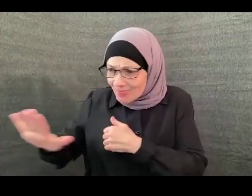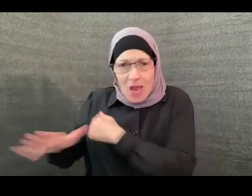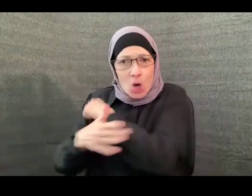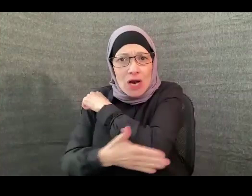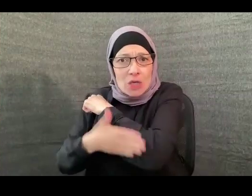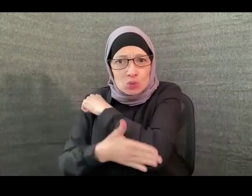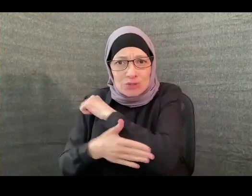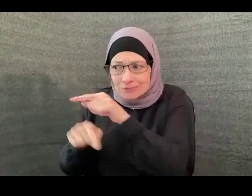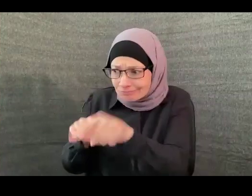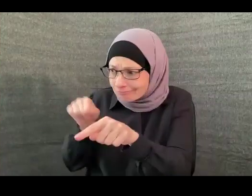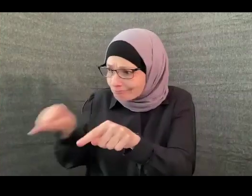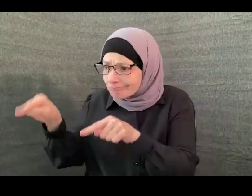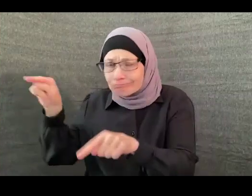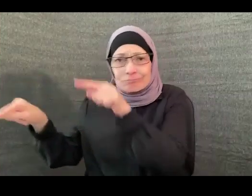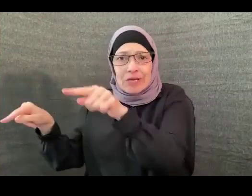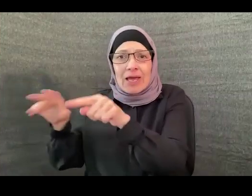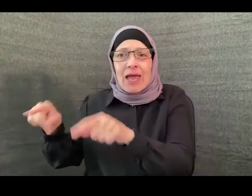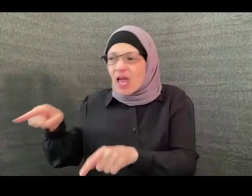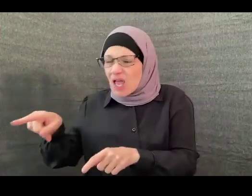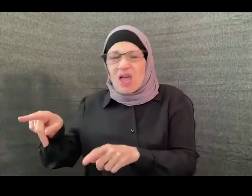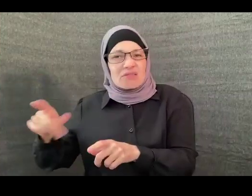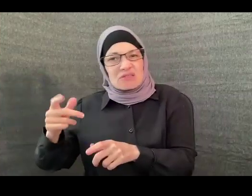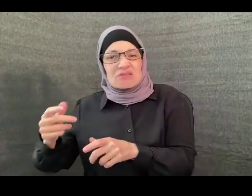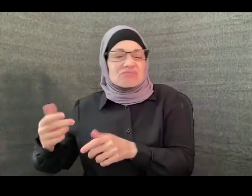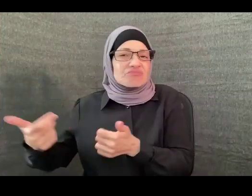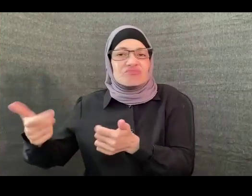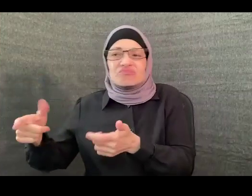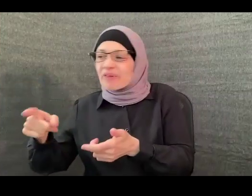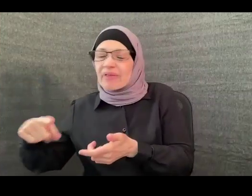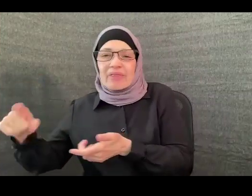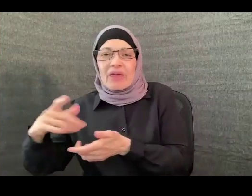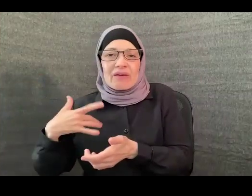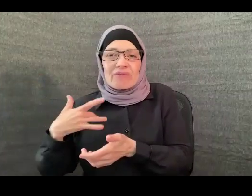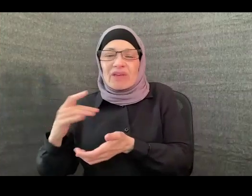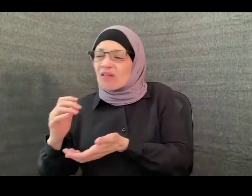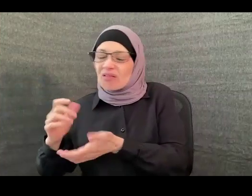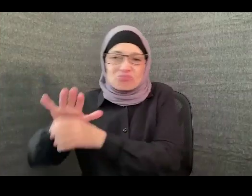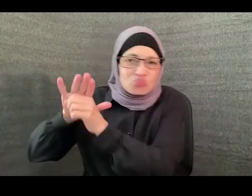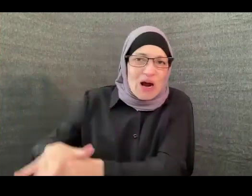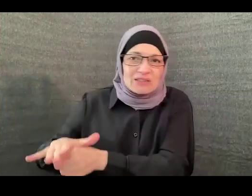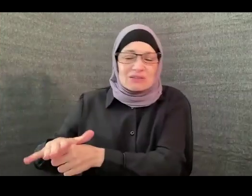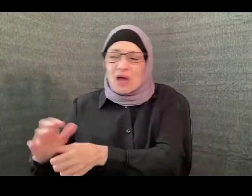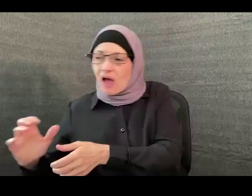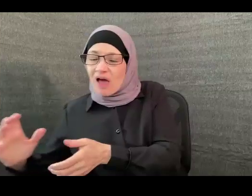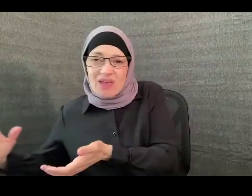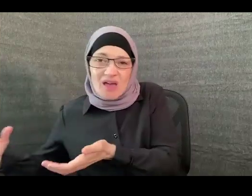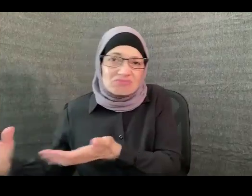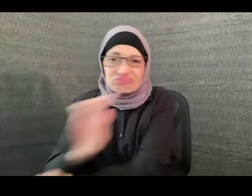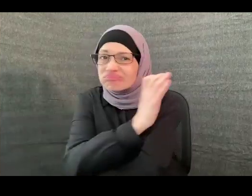The question is, do we really give them preference over our own needs? Or do we